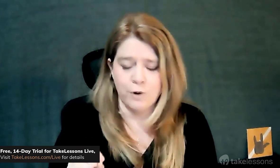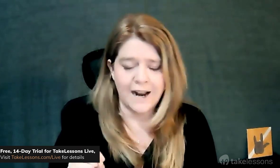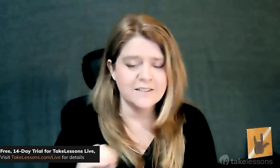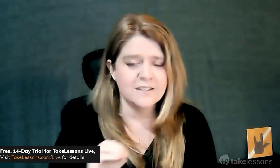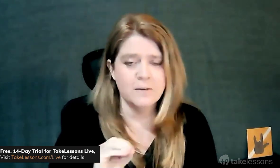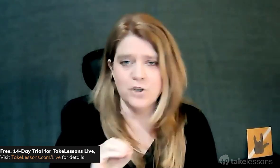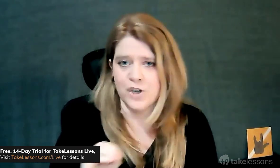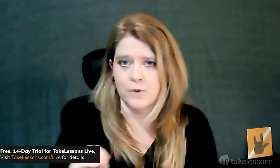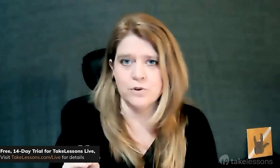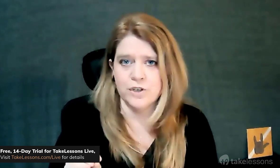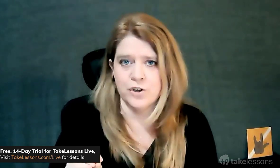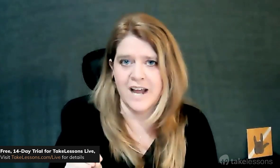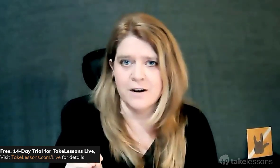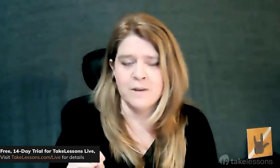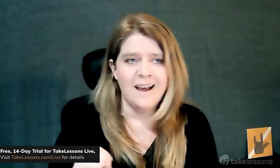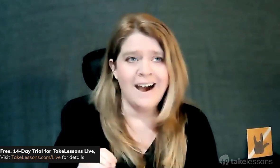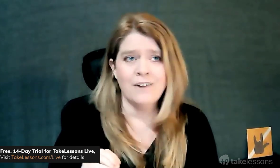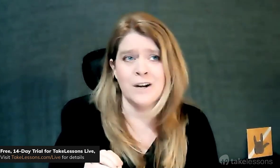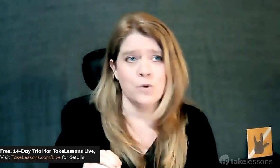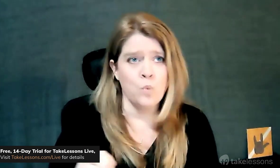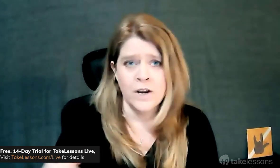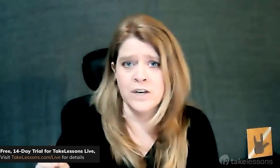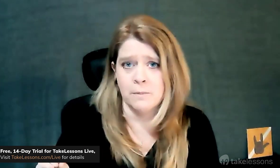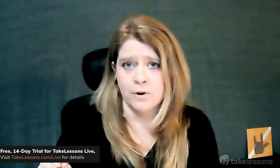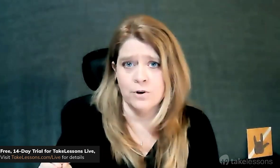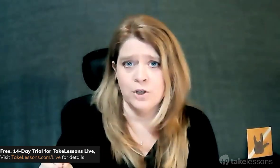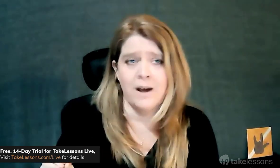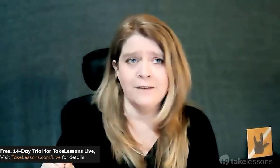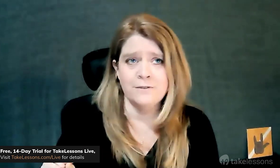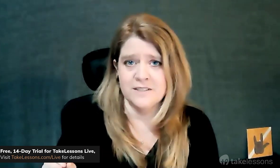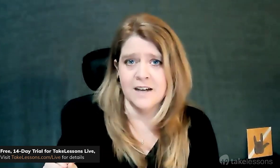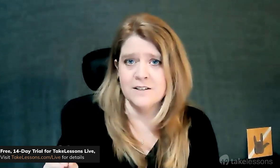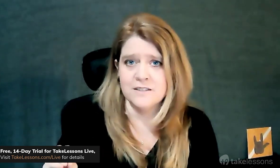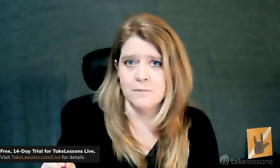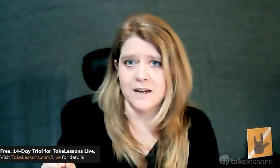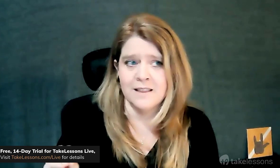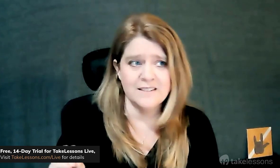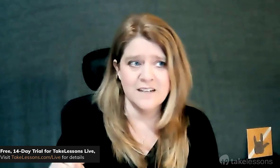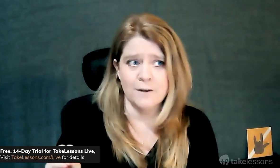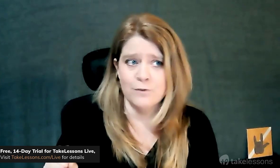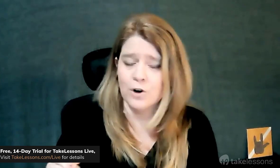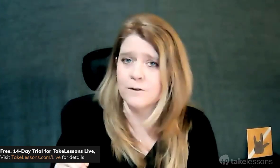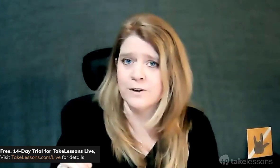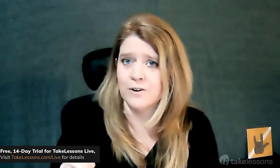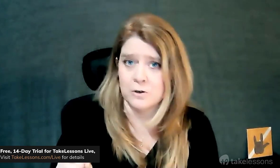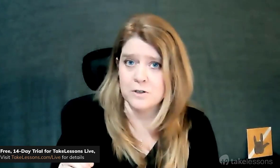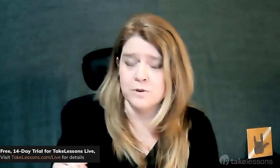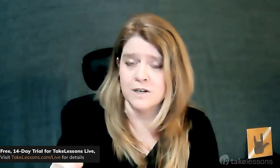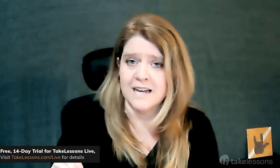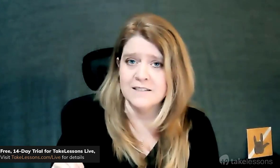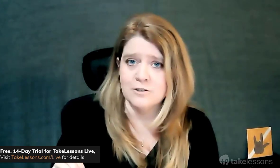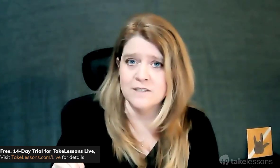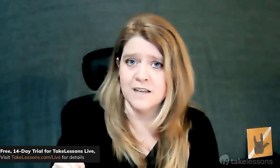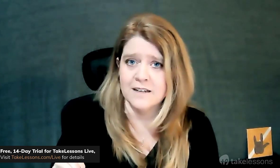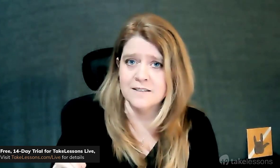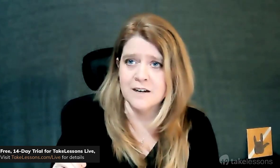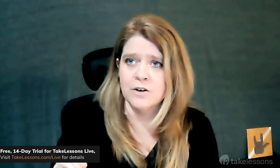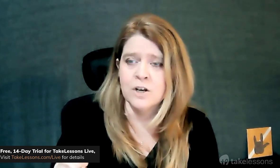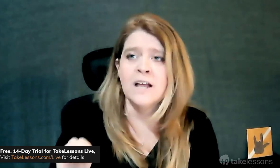practice them and you get really good at them, I don't care what number you have to sign to somebody that's deaf or hard of hearing or communicates using ASL, they